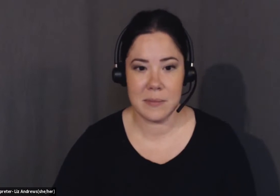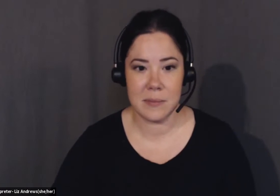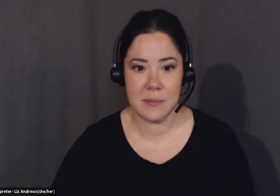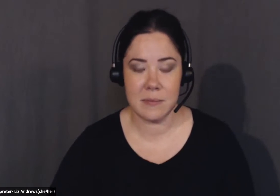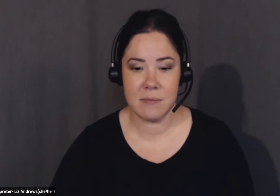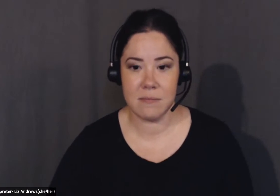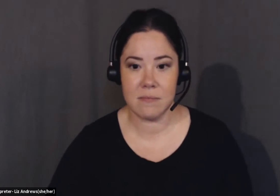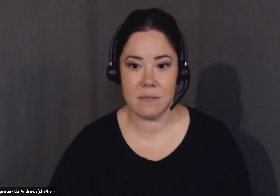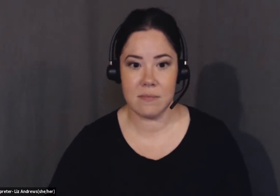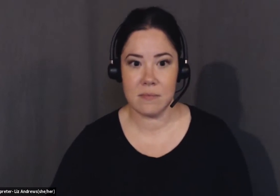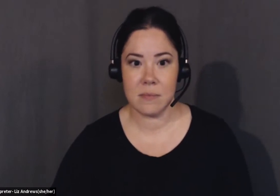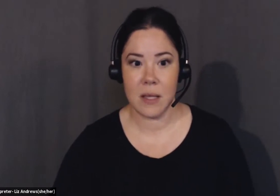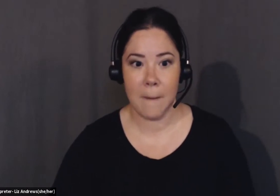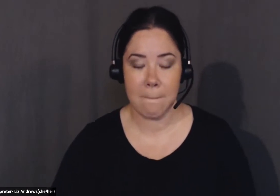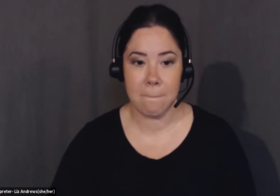Okay.